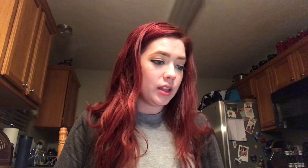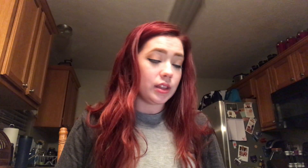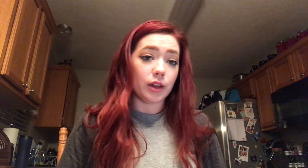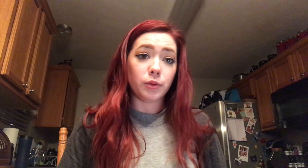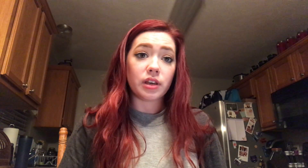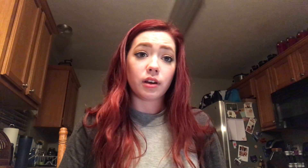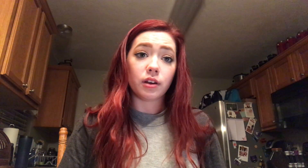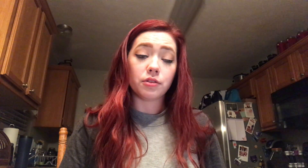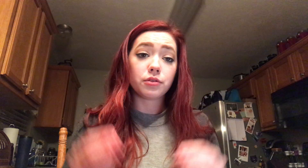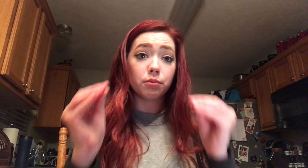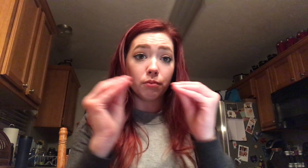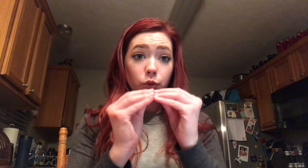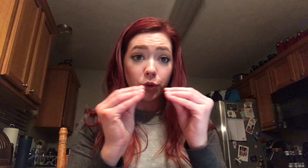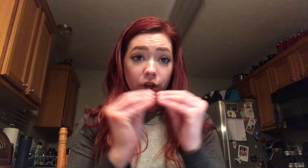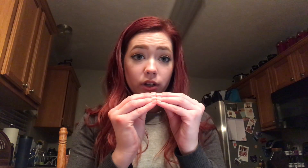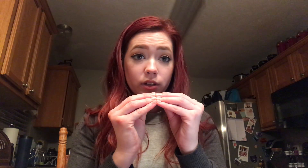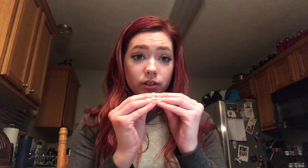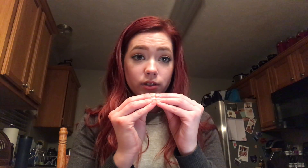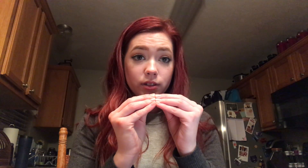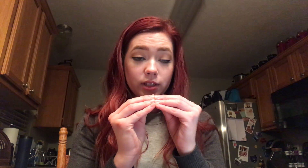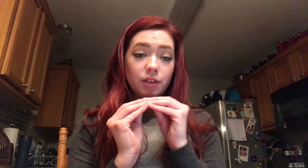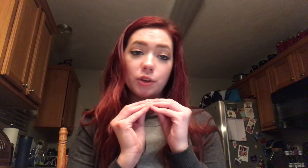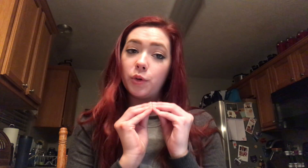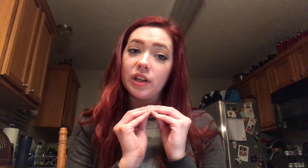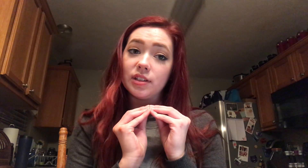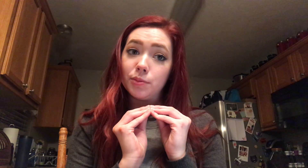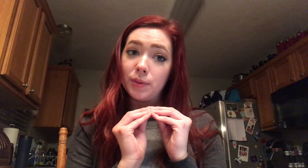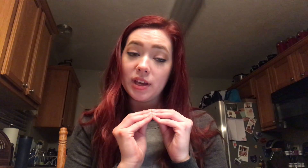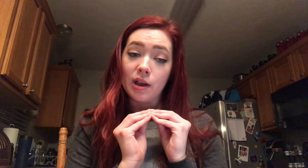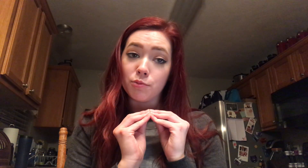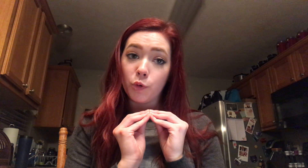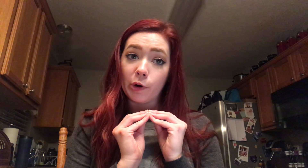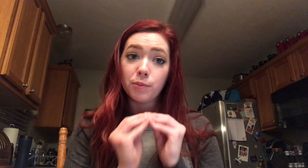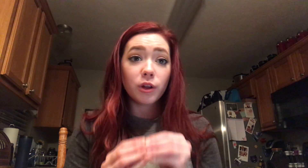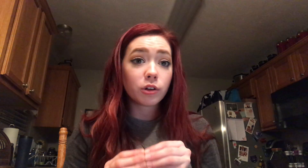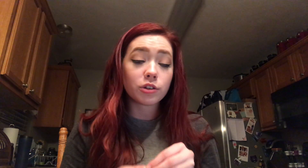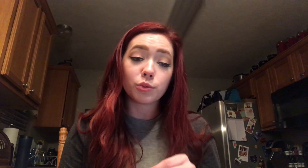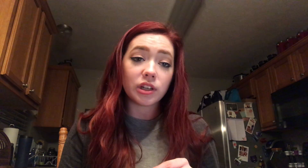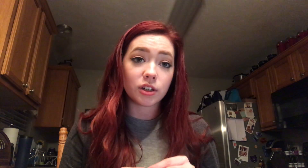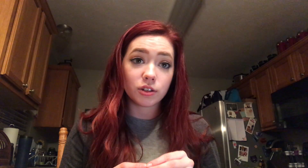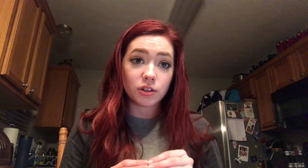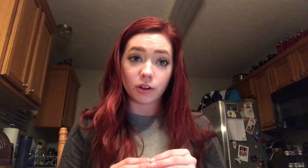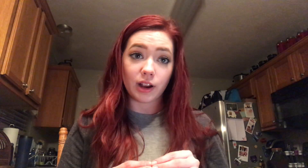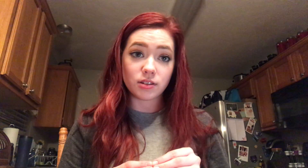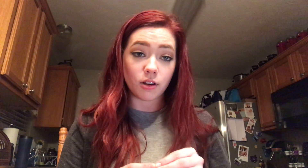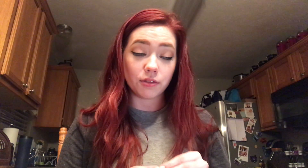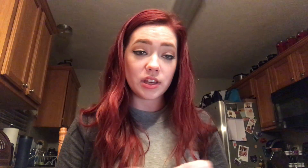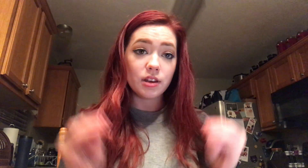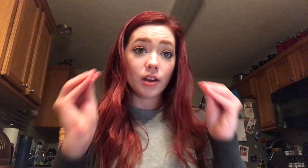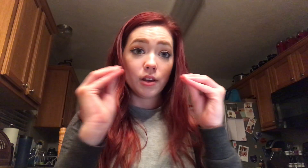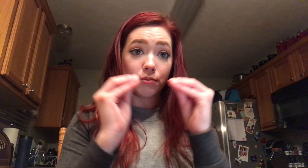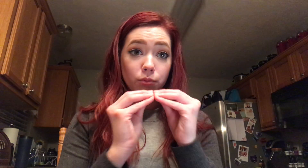Then we have more, if they're wanting to maybe add more milk or sweetener to their iced coffee,